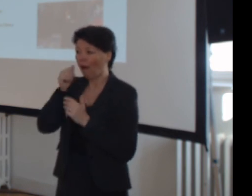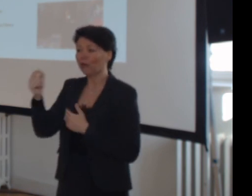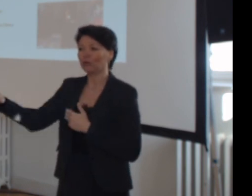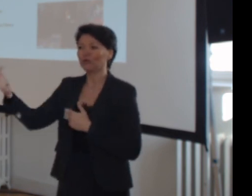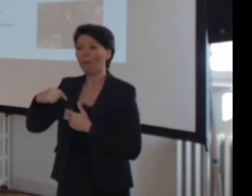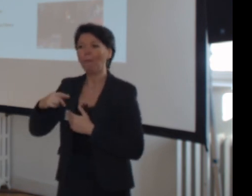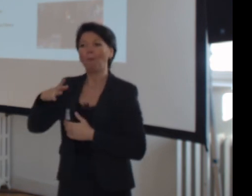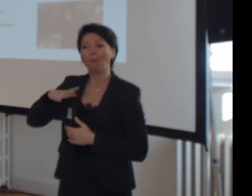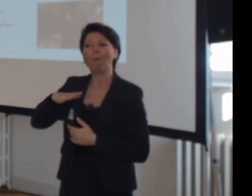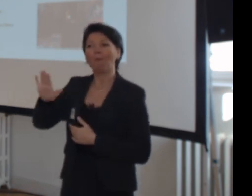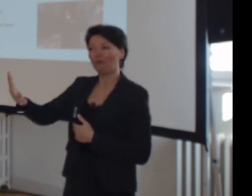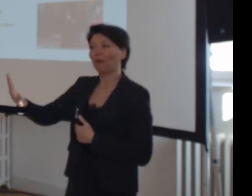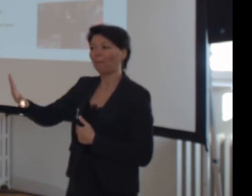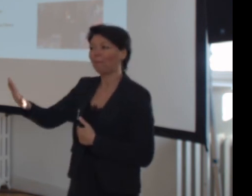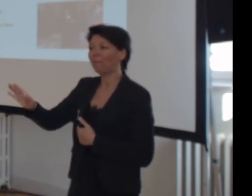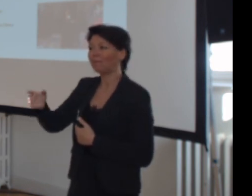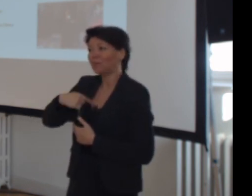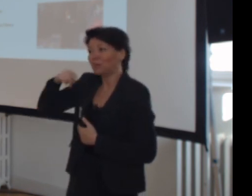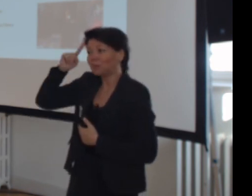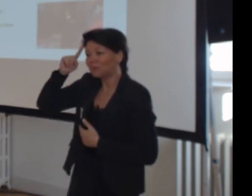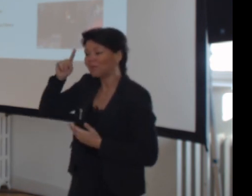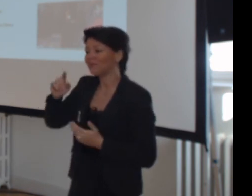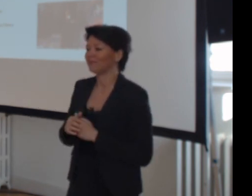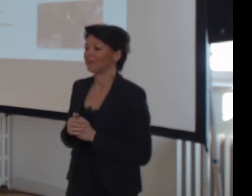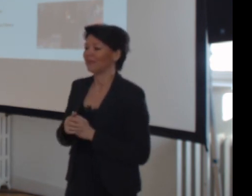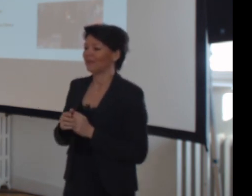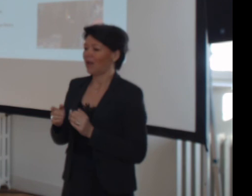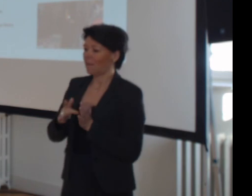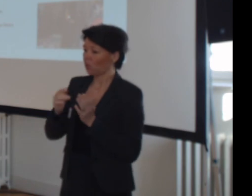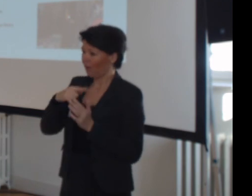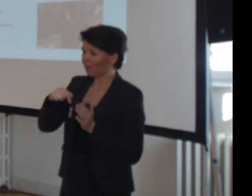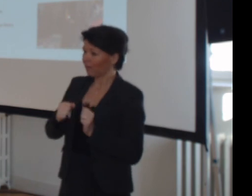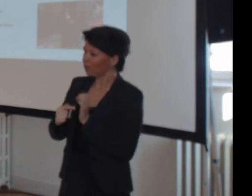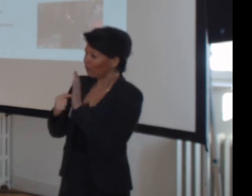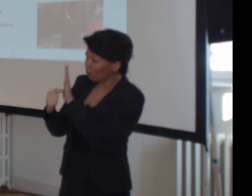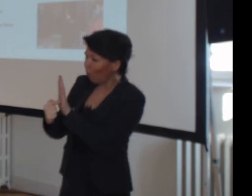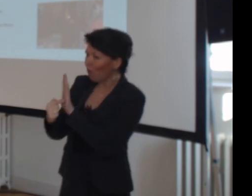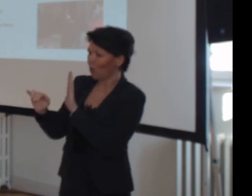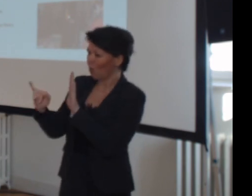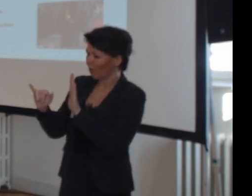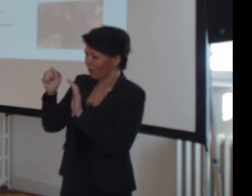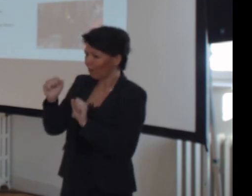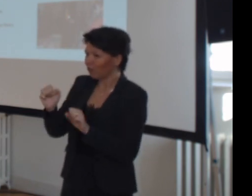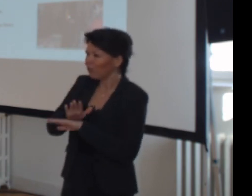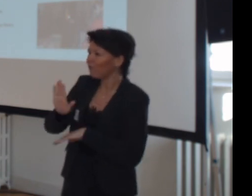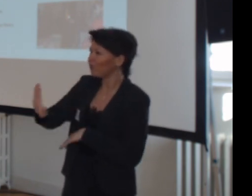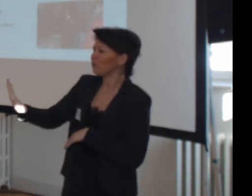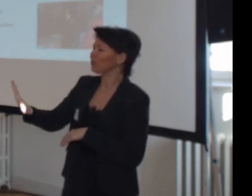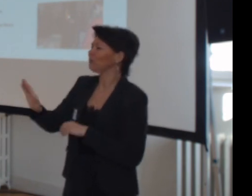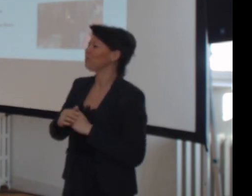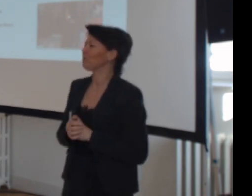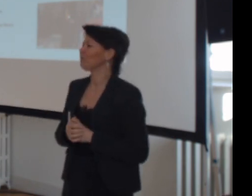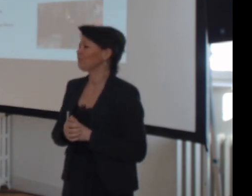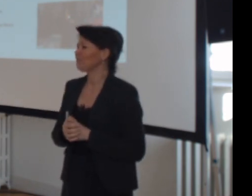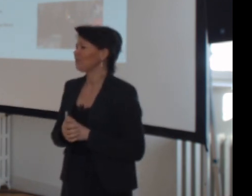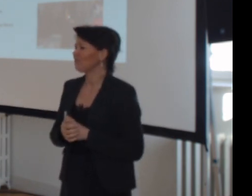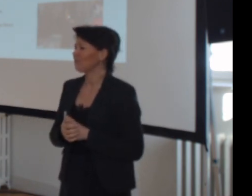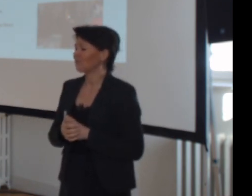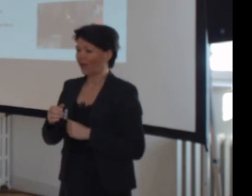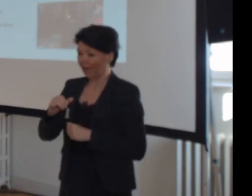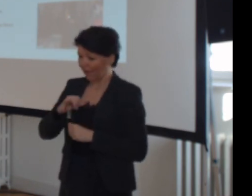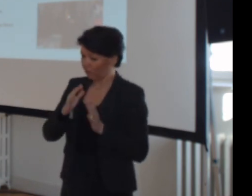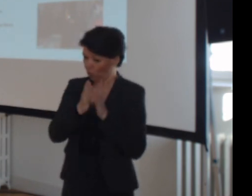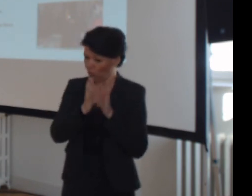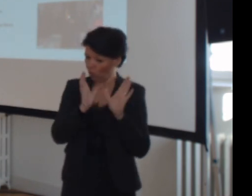interesting because it's showing what the library could be for them, that there is like a collection in the